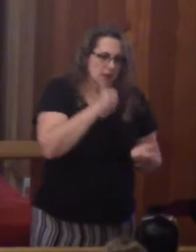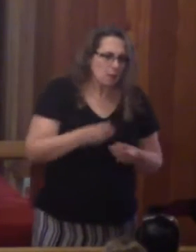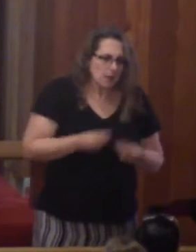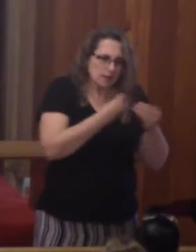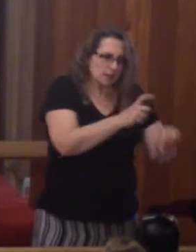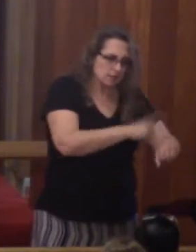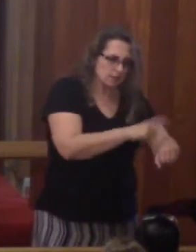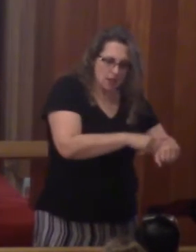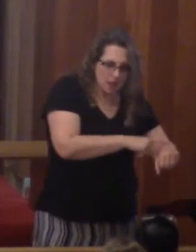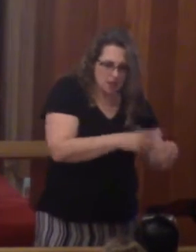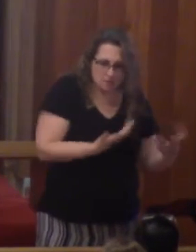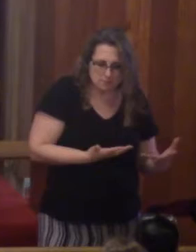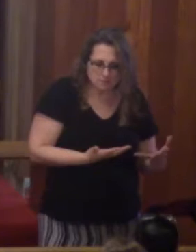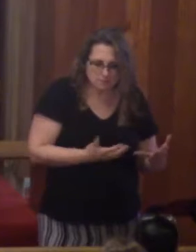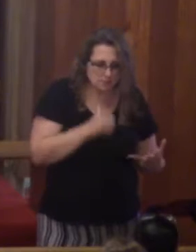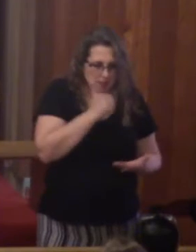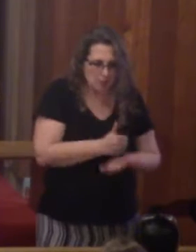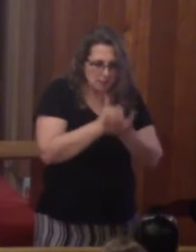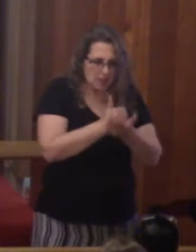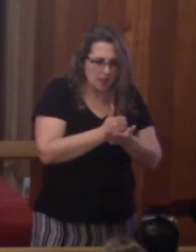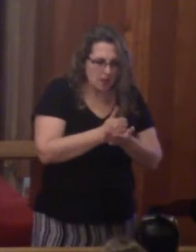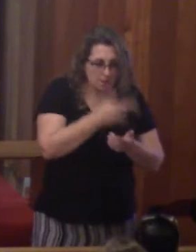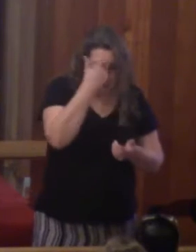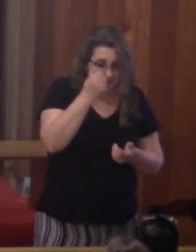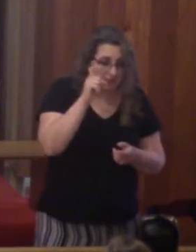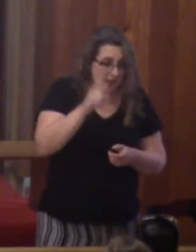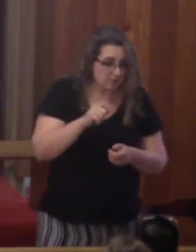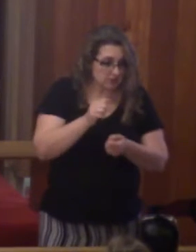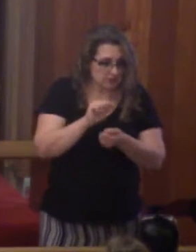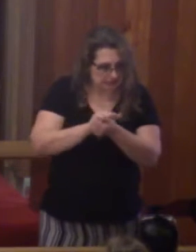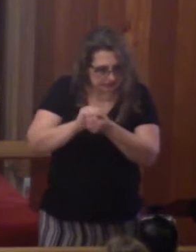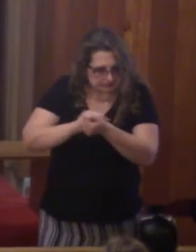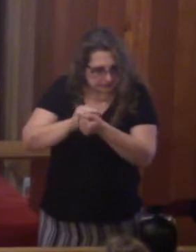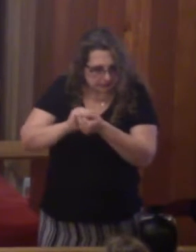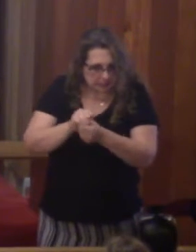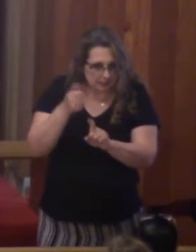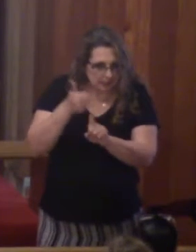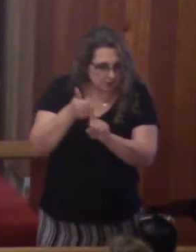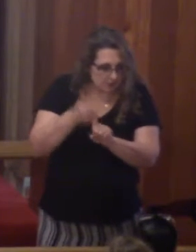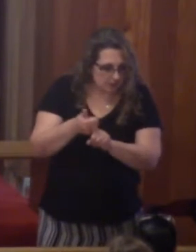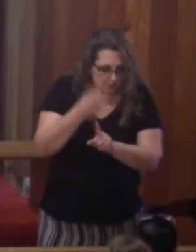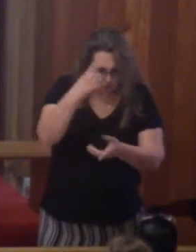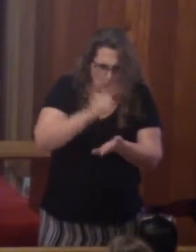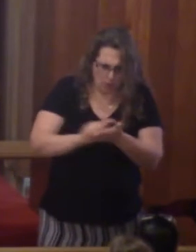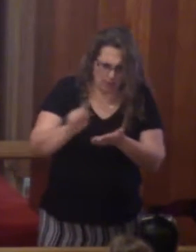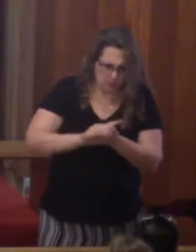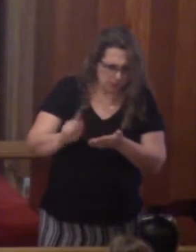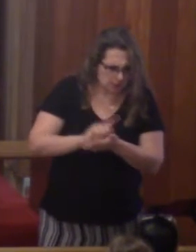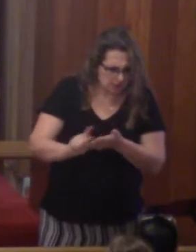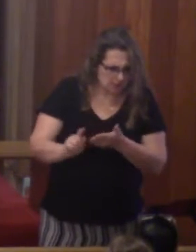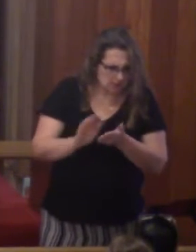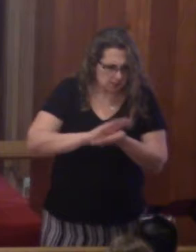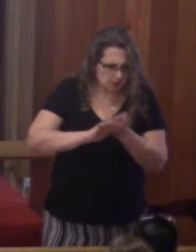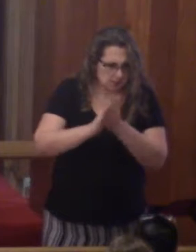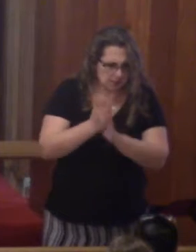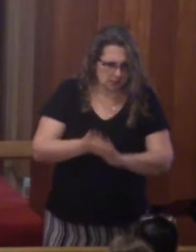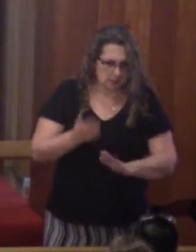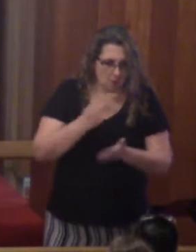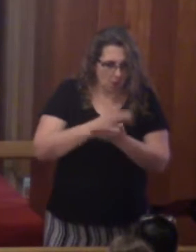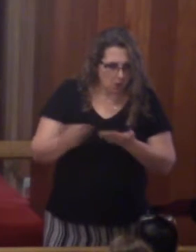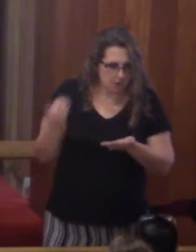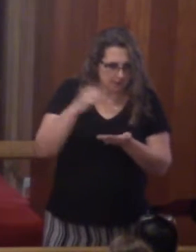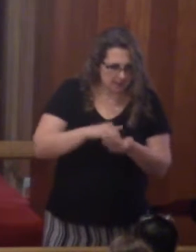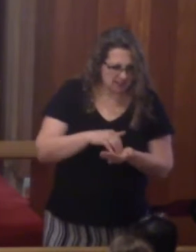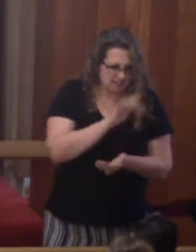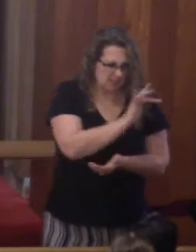in helping them, but then they'd have to cleanse themselves over weeks of time to be restored because they